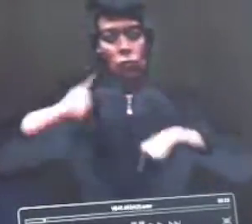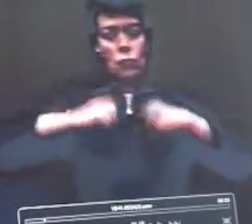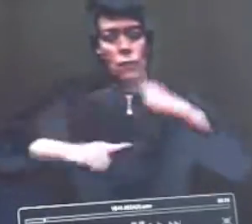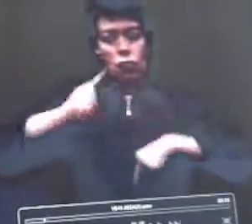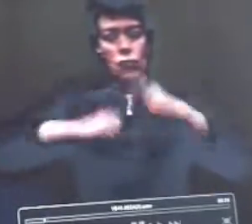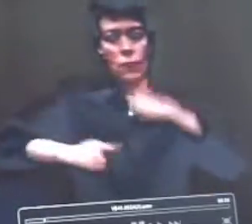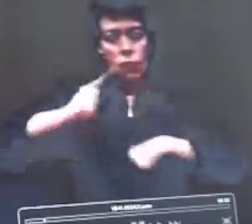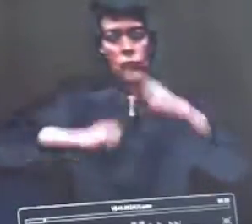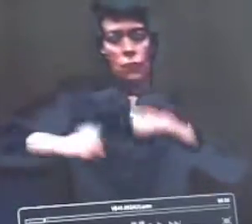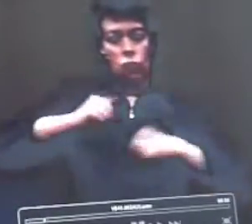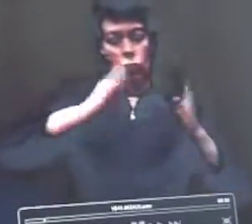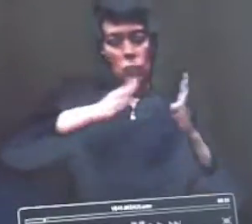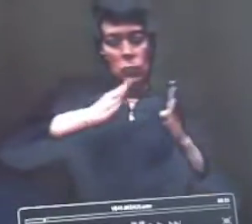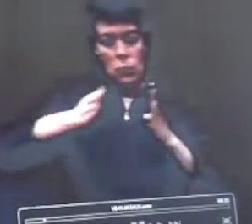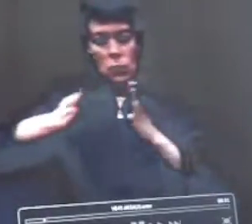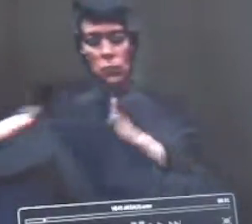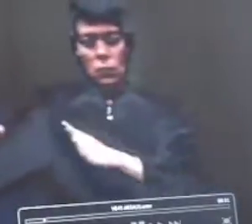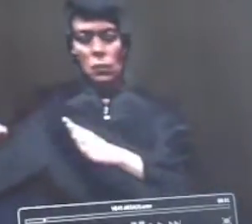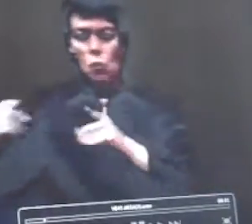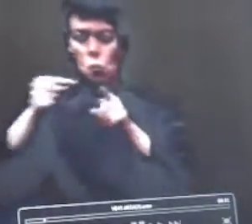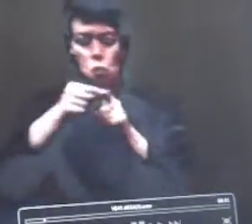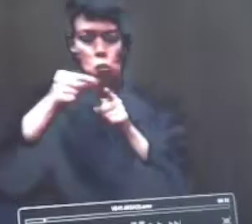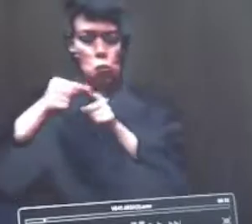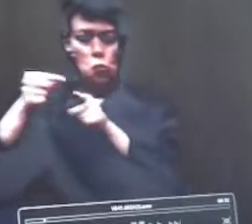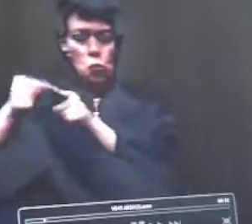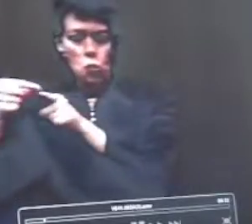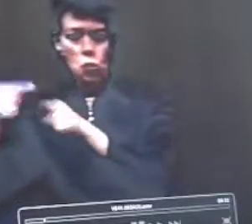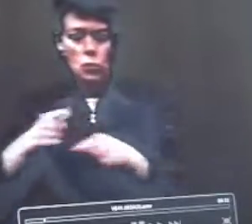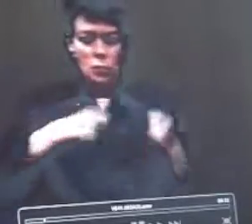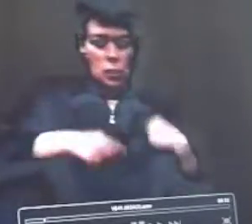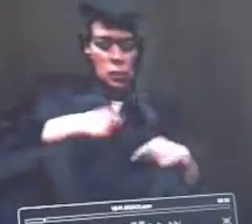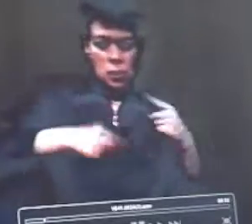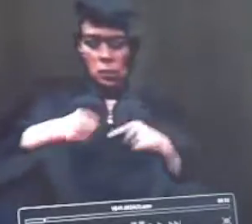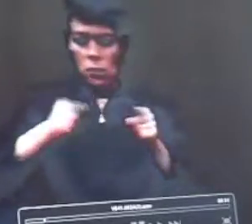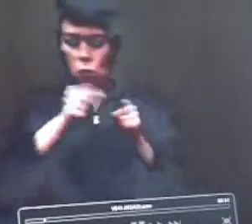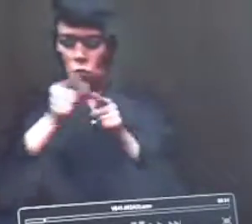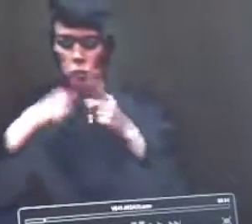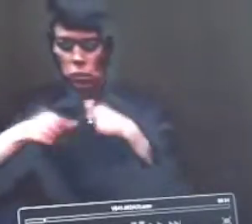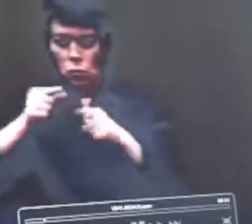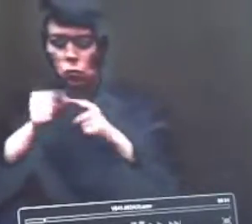The interpreter tends to follow English sentence structure, word for word.